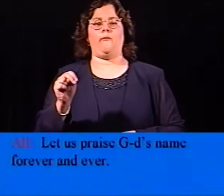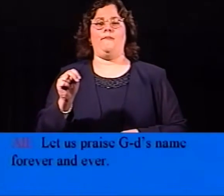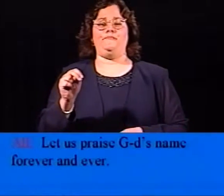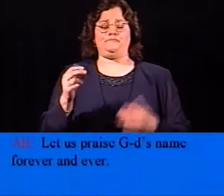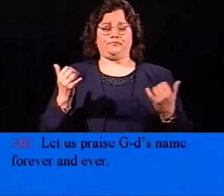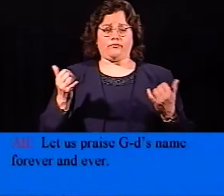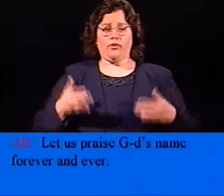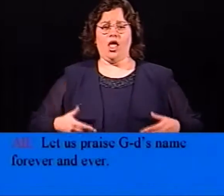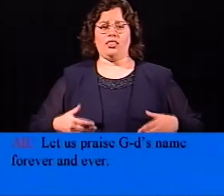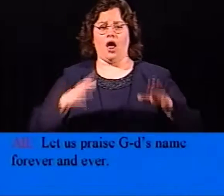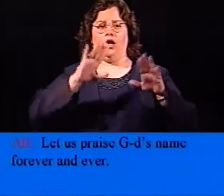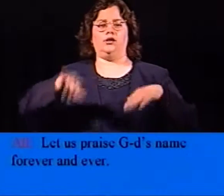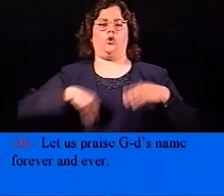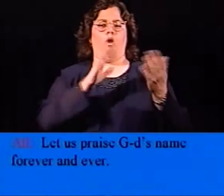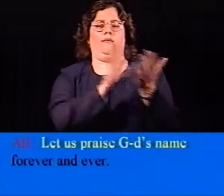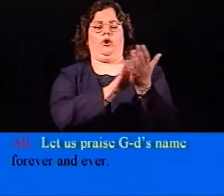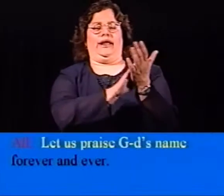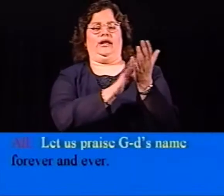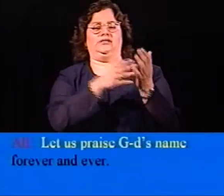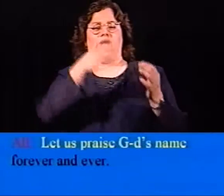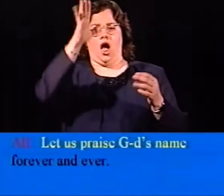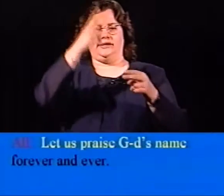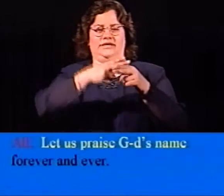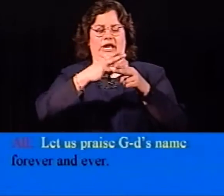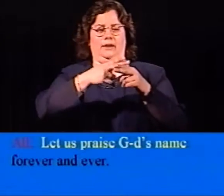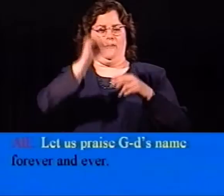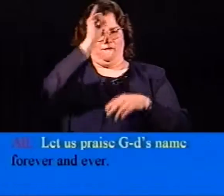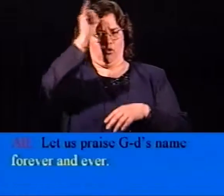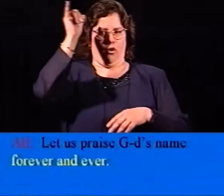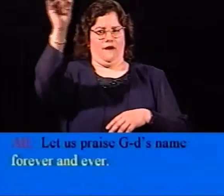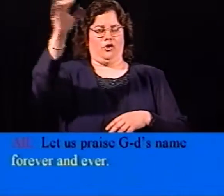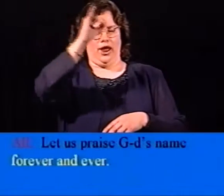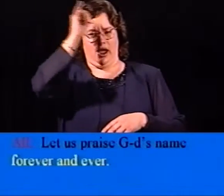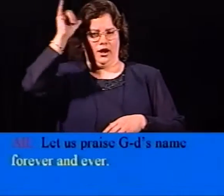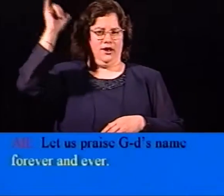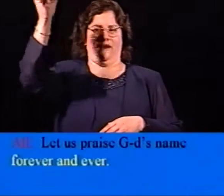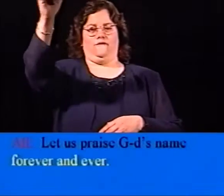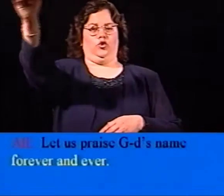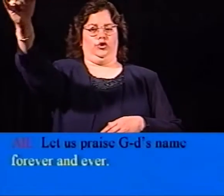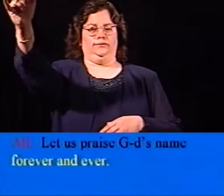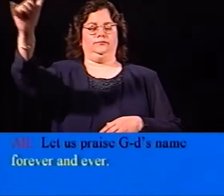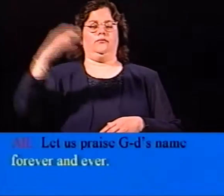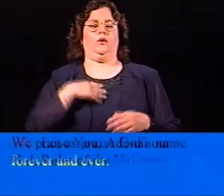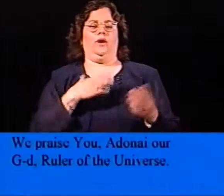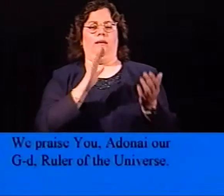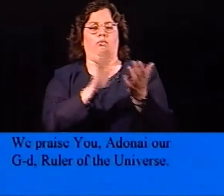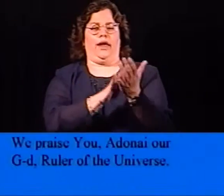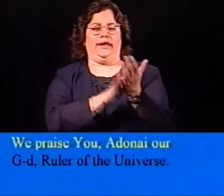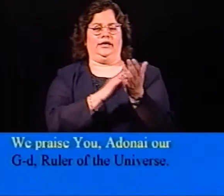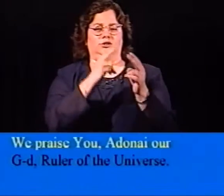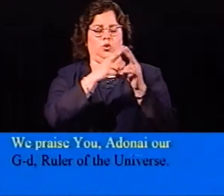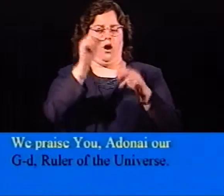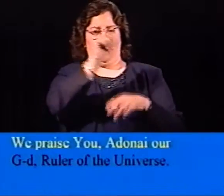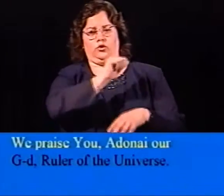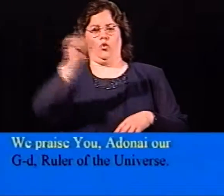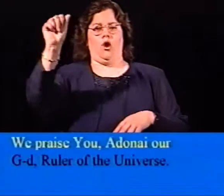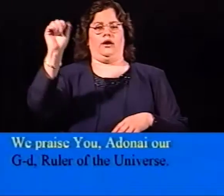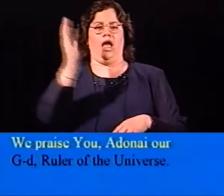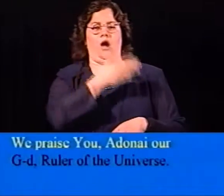Let us praise God's name forever and ever. We praise you, Adonai, our God,